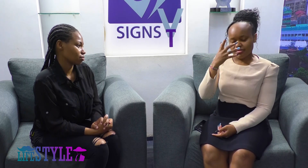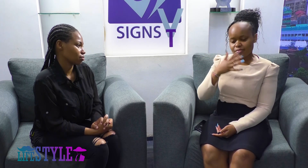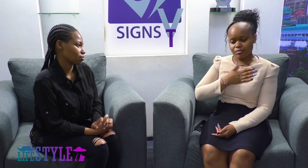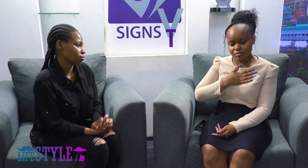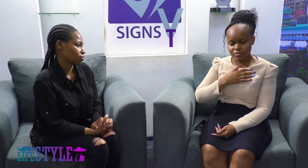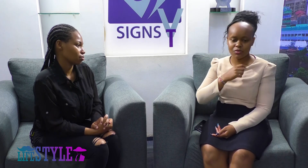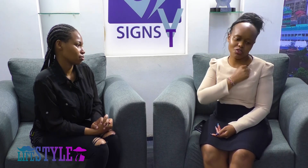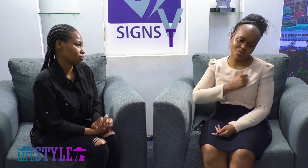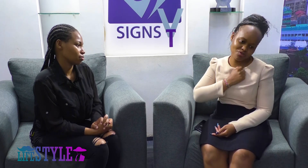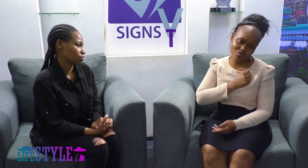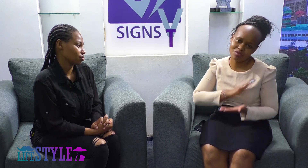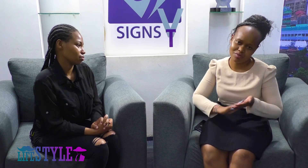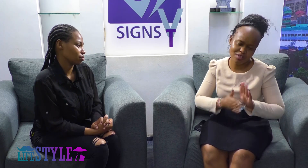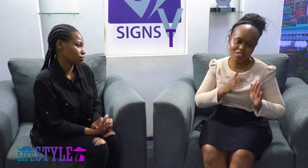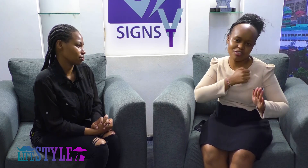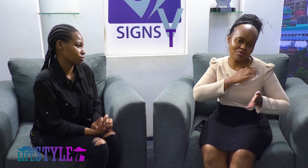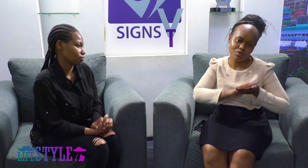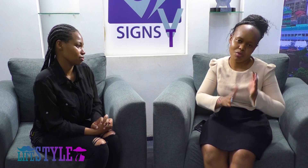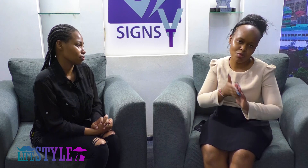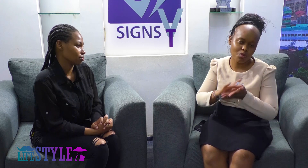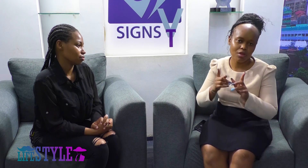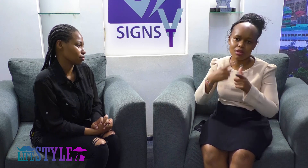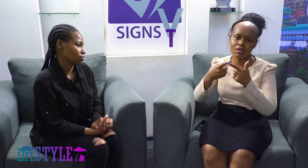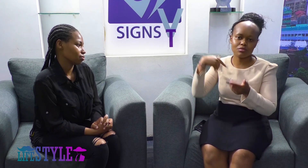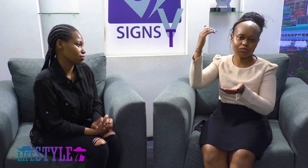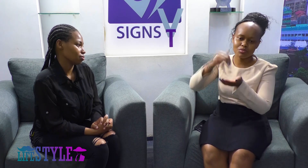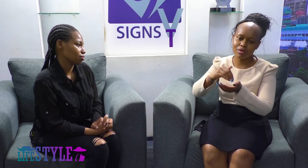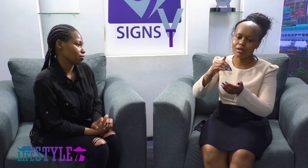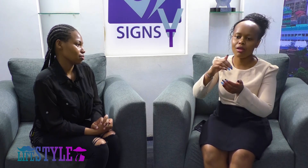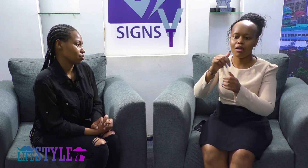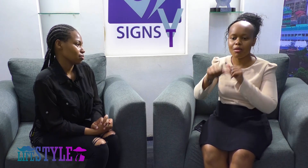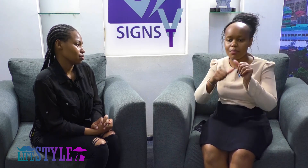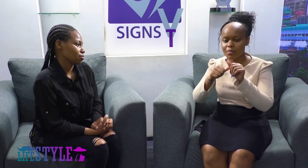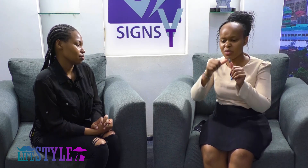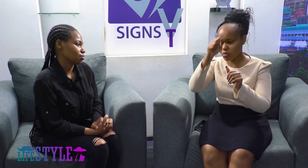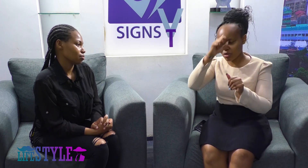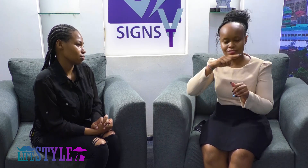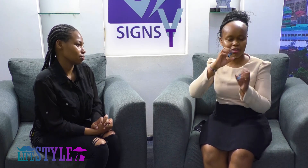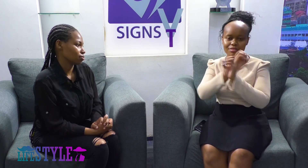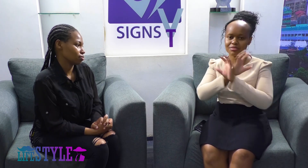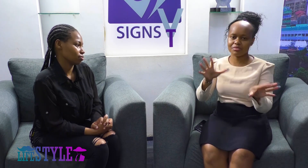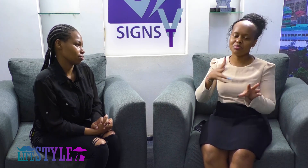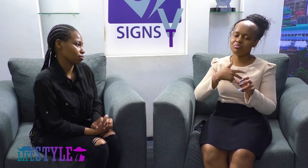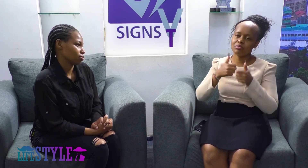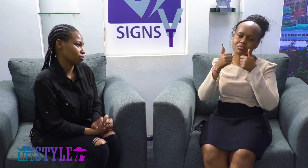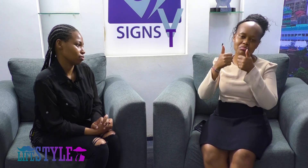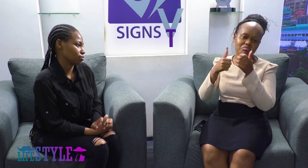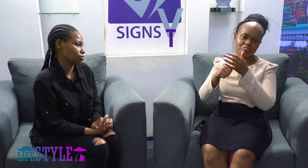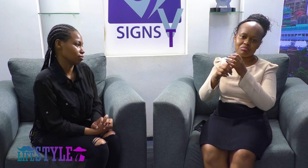start complaining. So that's when the conductor apologizes and say that they will not repeat the next time. So